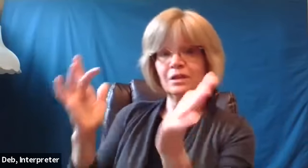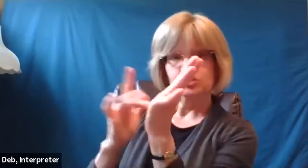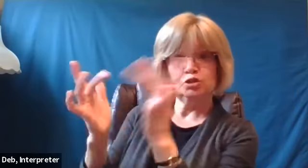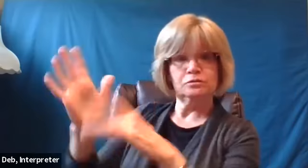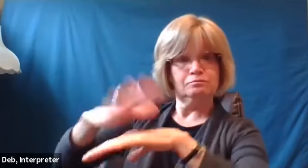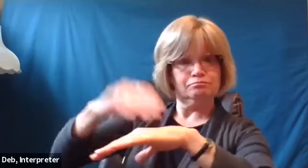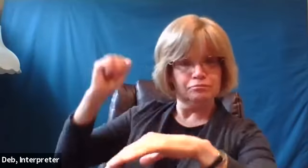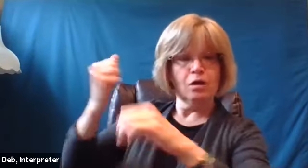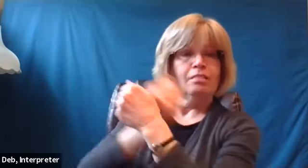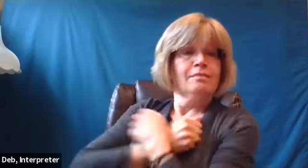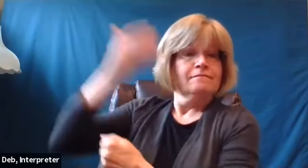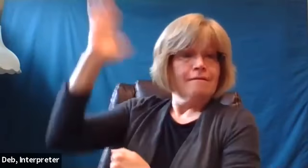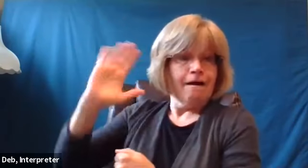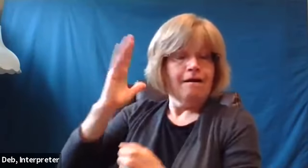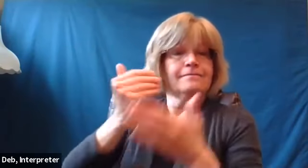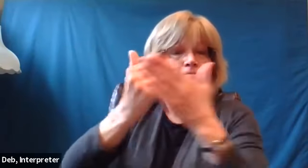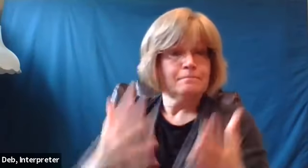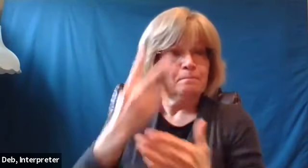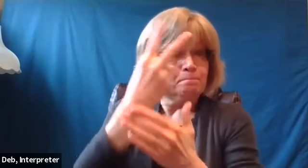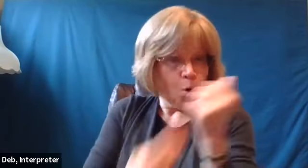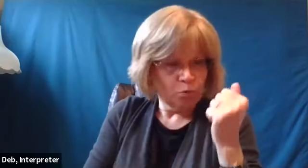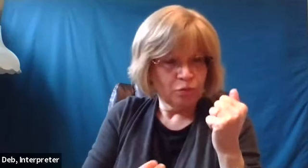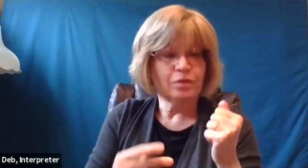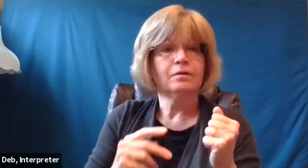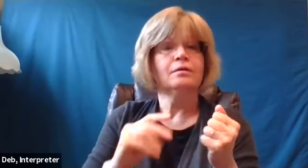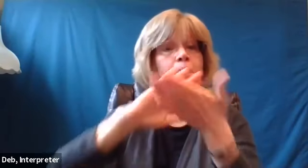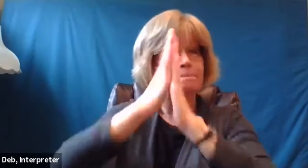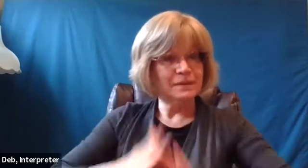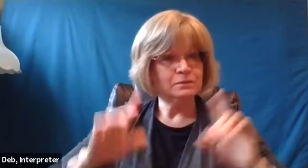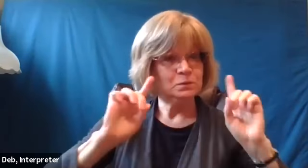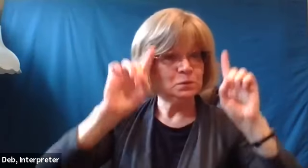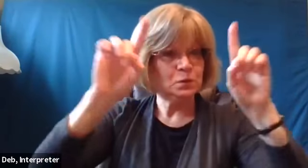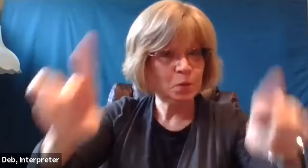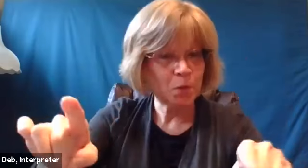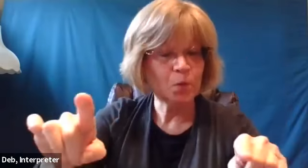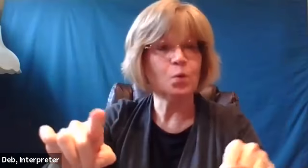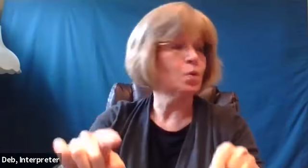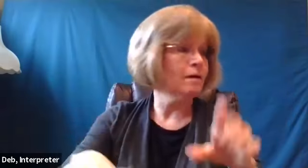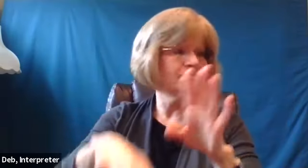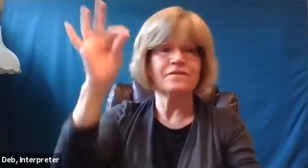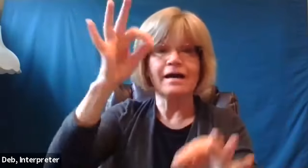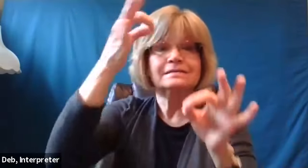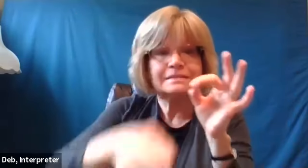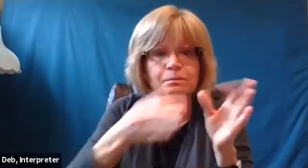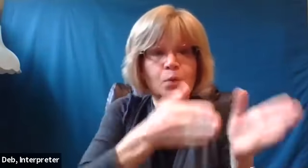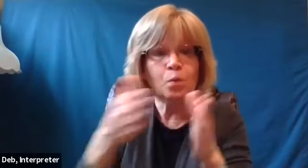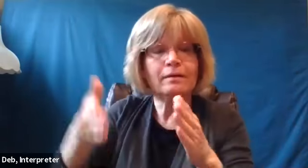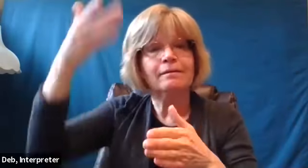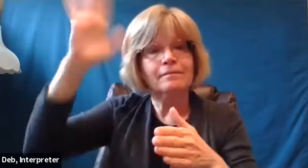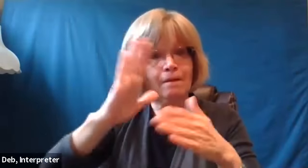Jesus calls us to love God and our neighbor. Go in peace, longing to see the simple ways God calls us to connect with one another.